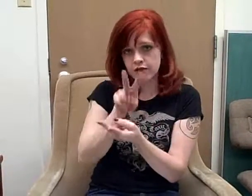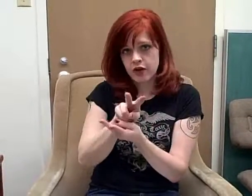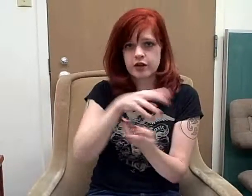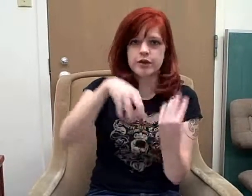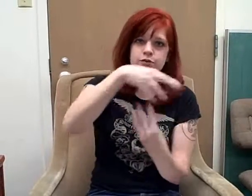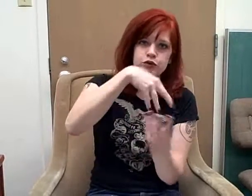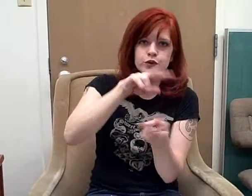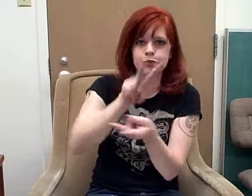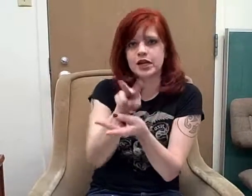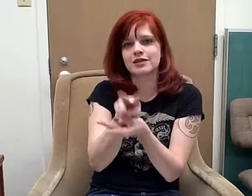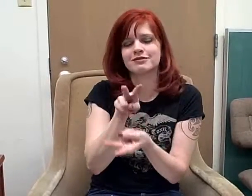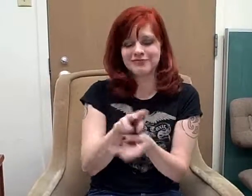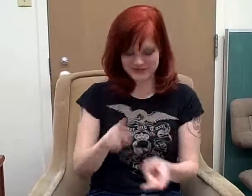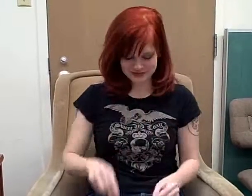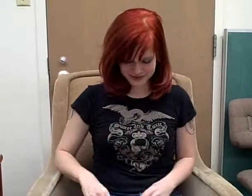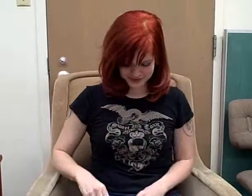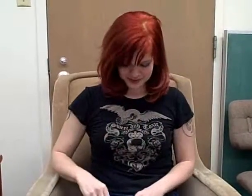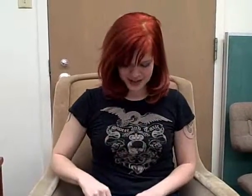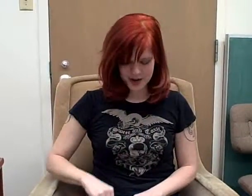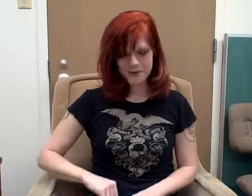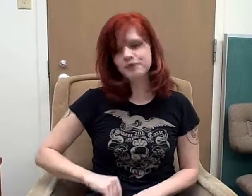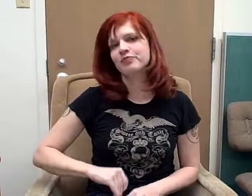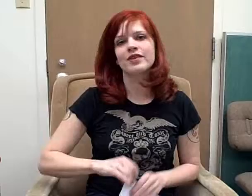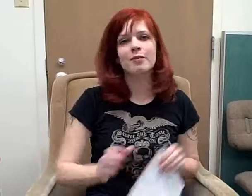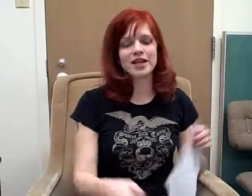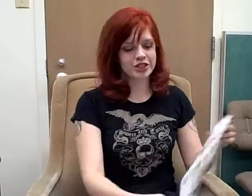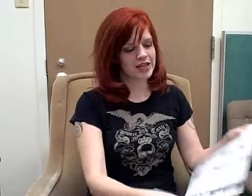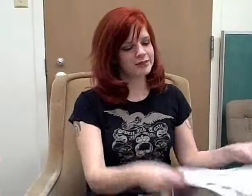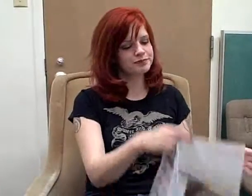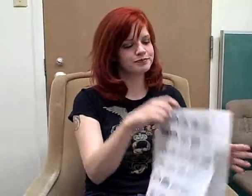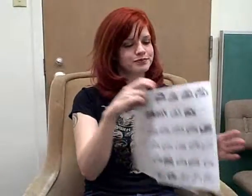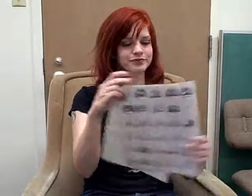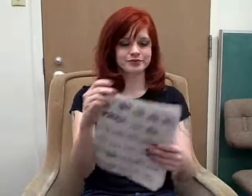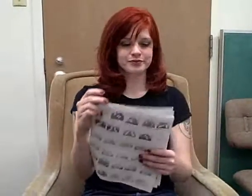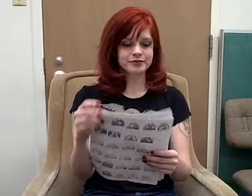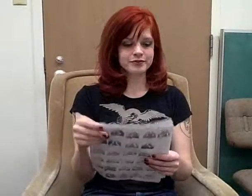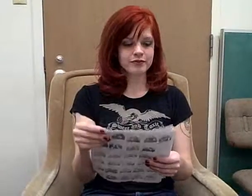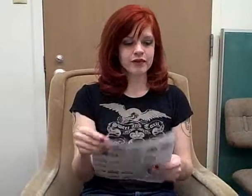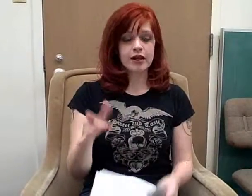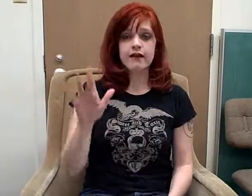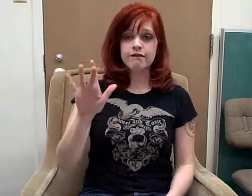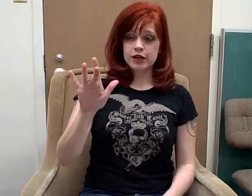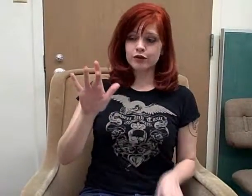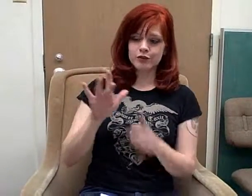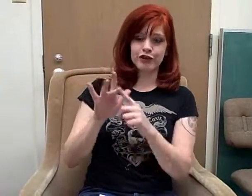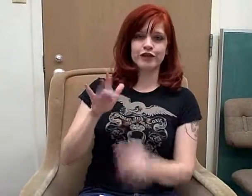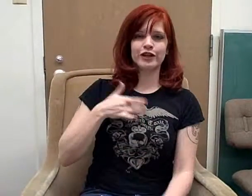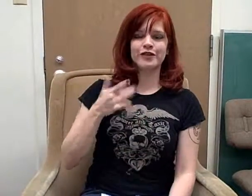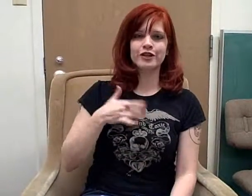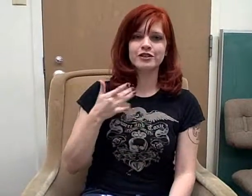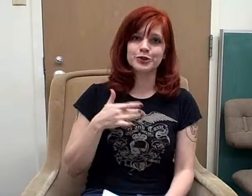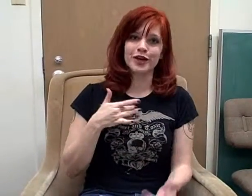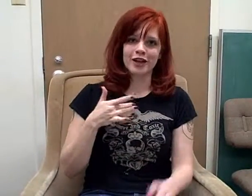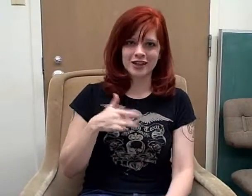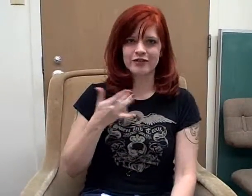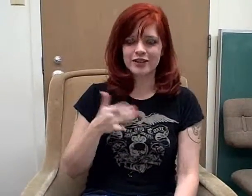then fuck, it becomes group sex. Okay. Page 10. Feel with your feely fingers, so I call it a feely